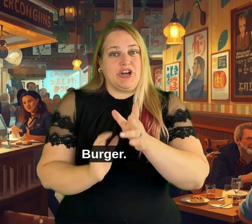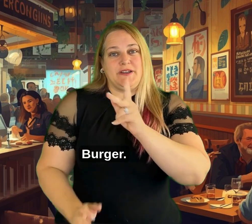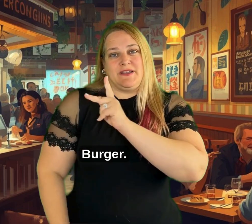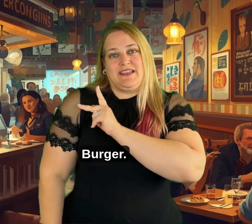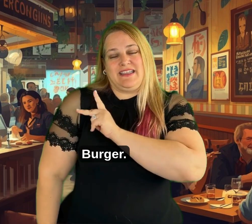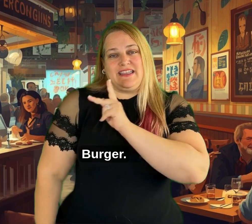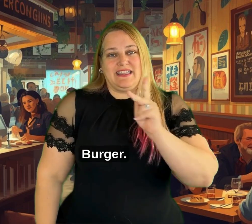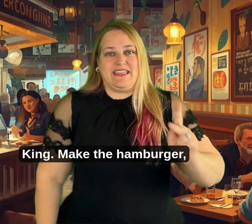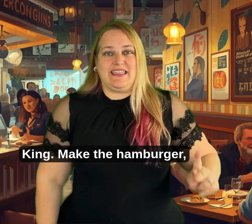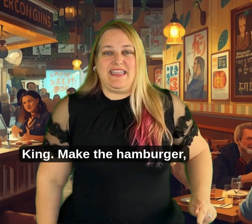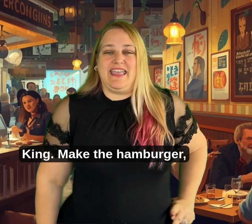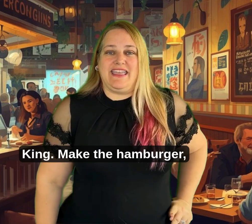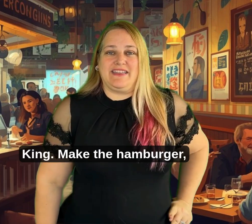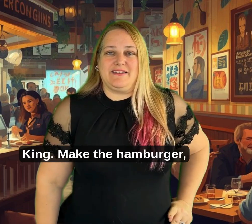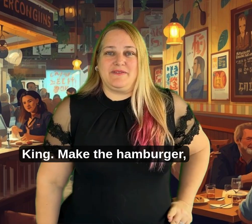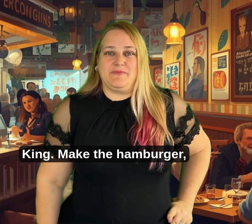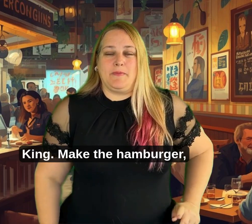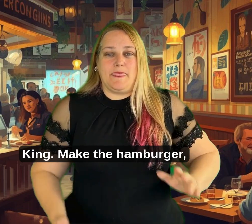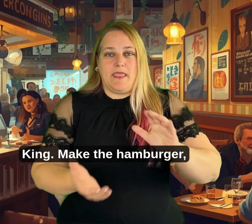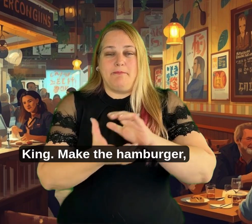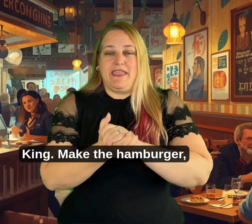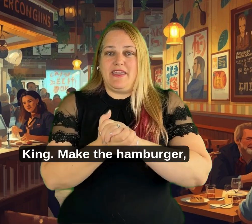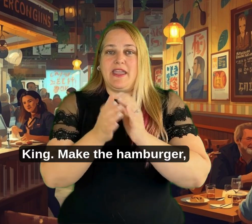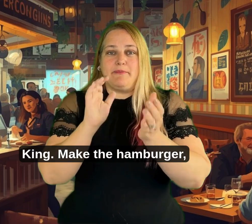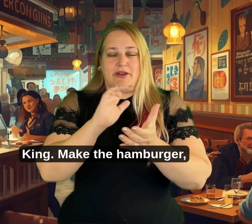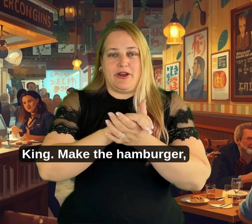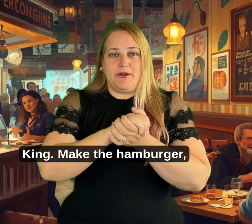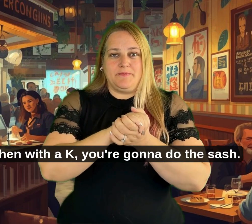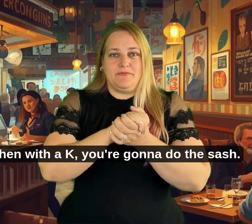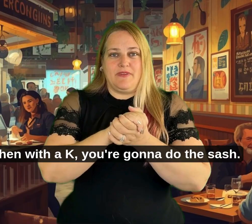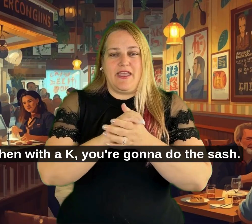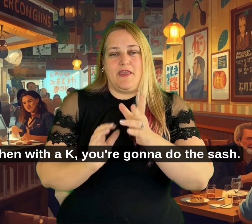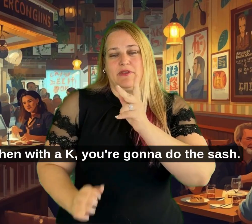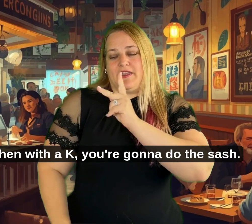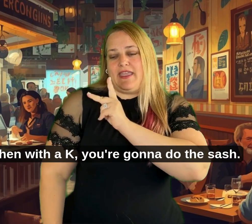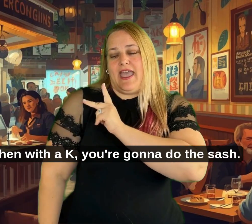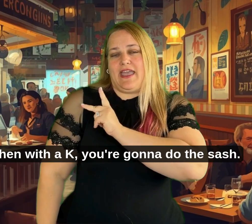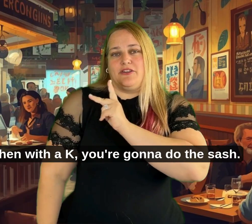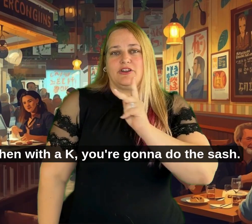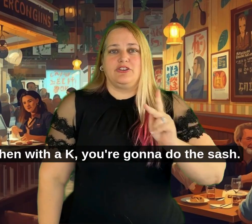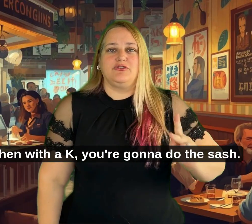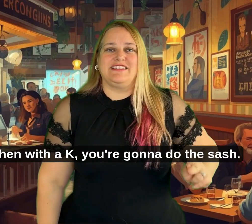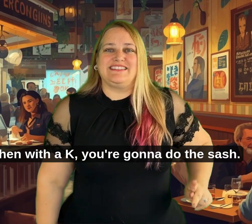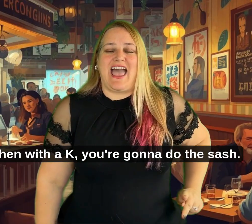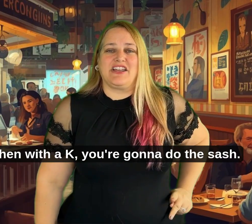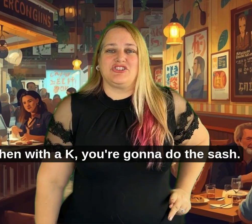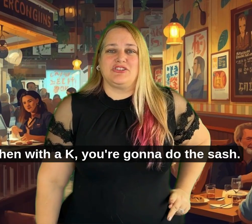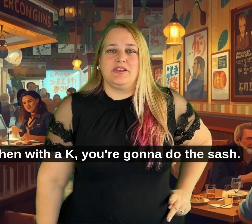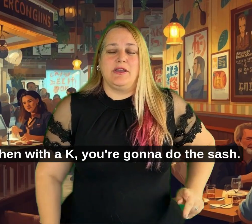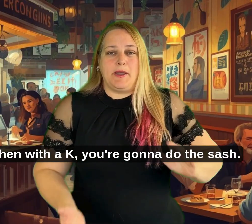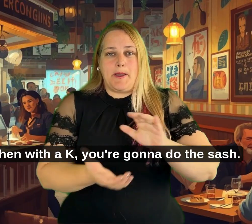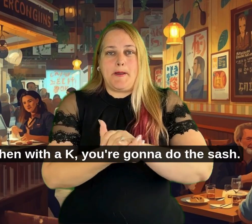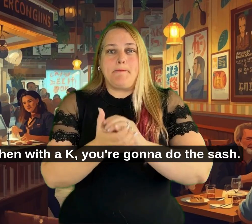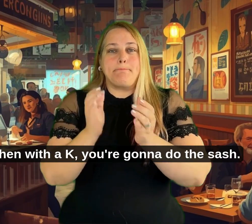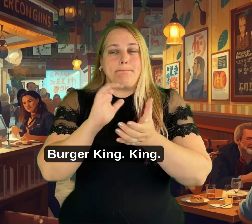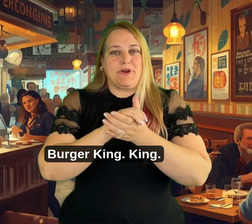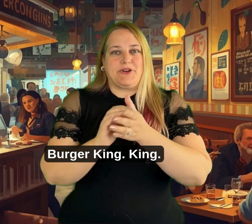Burger King. Make the hamburger, and then with a K, you're going to do the sash.